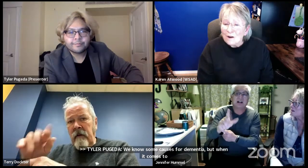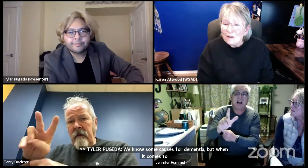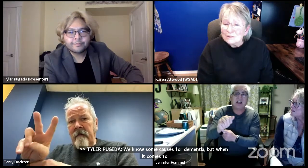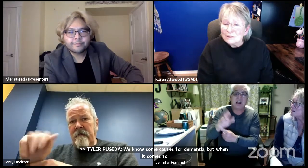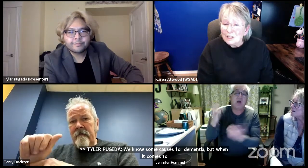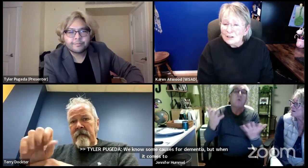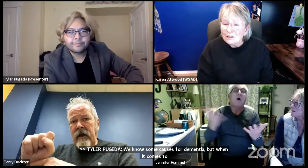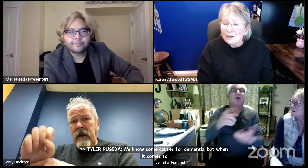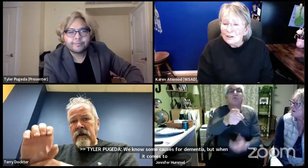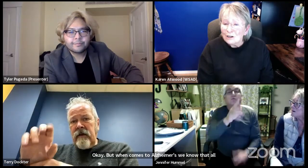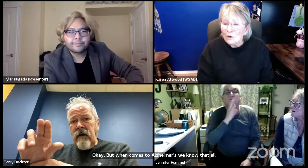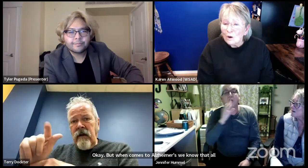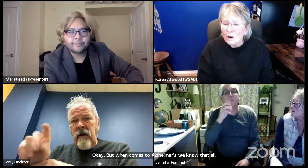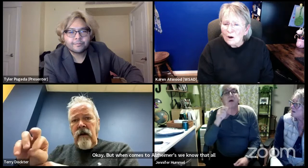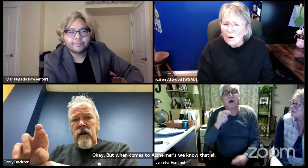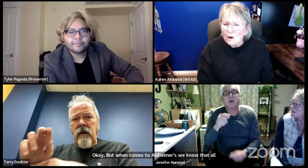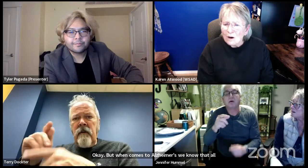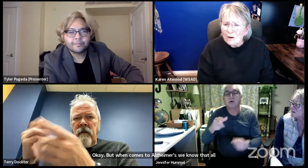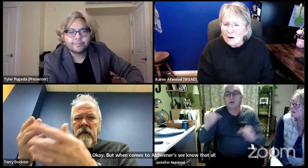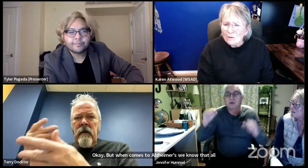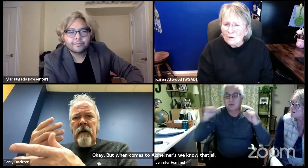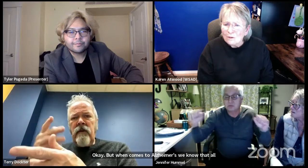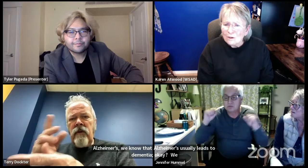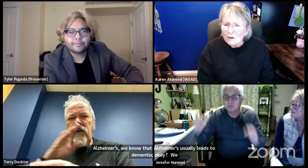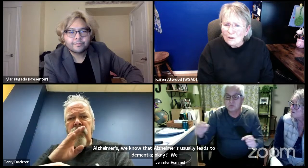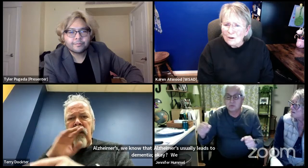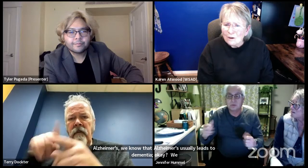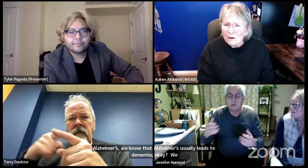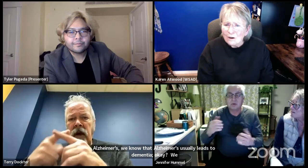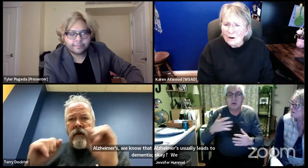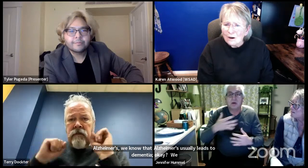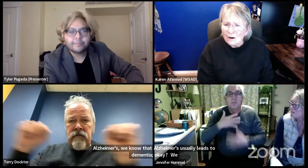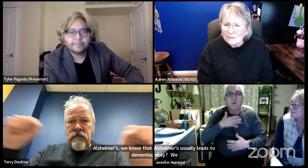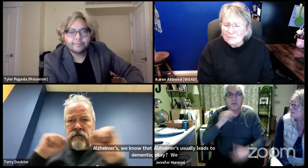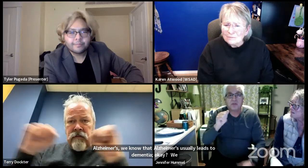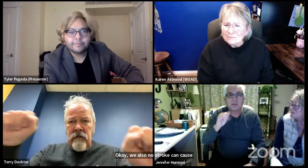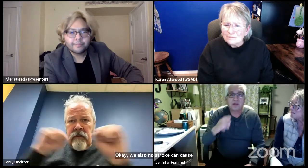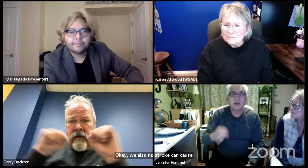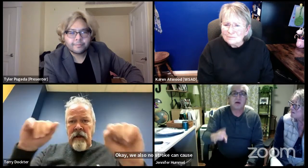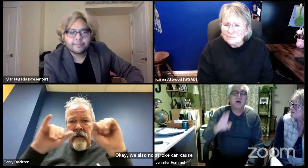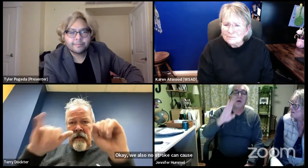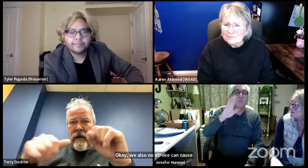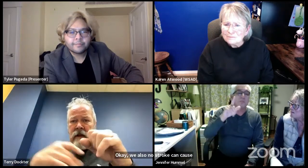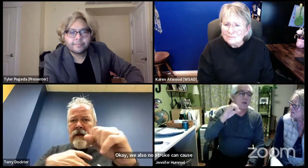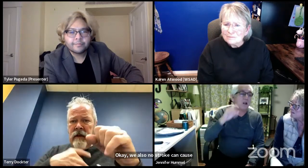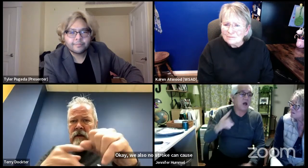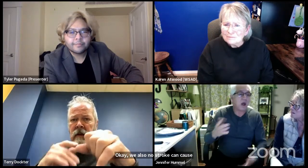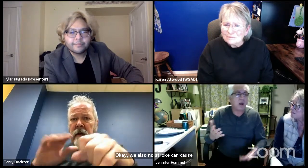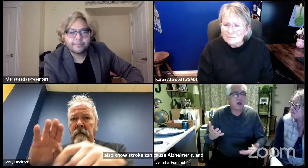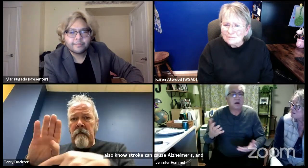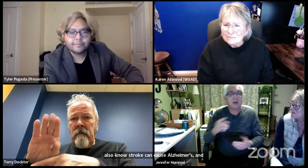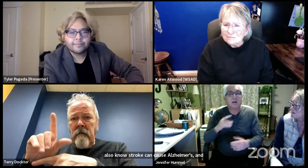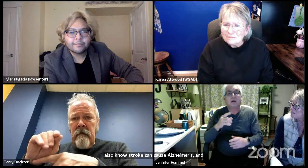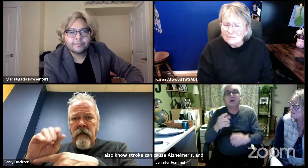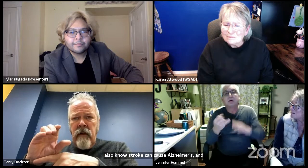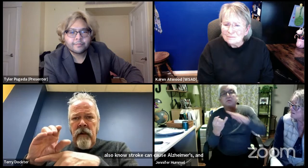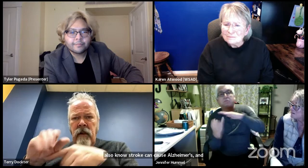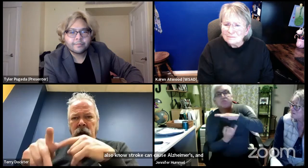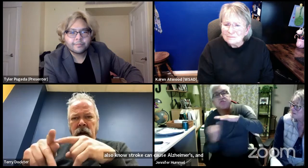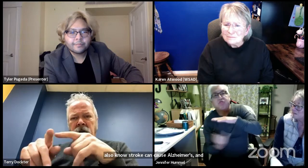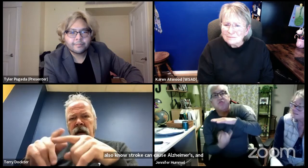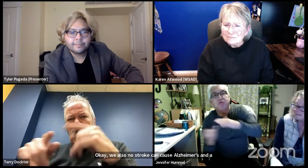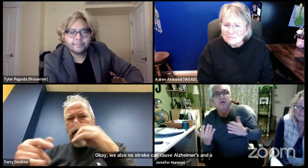dementia. And vascular dementia is really what we're talking about when we address breathing